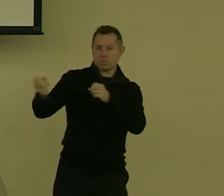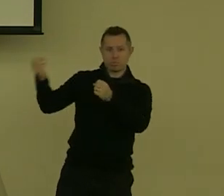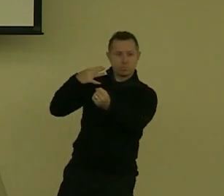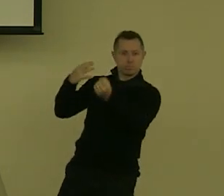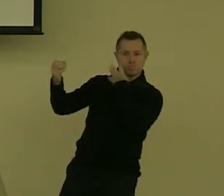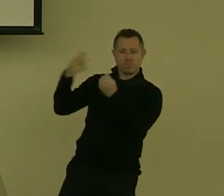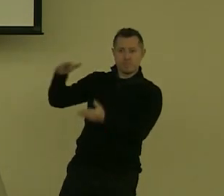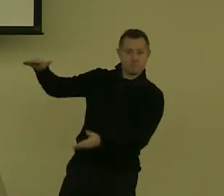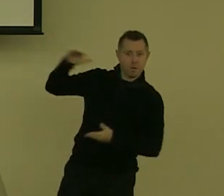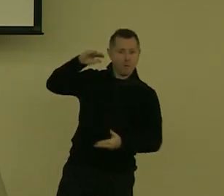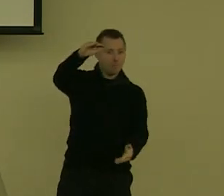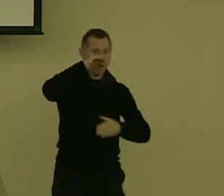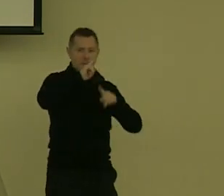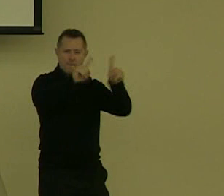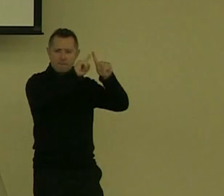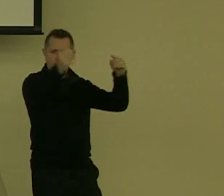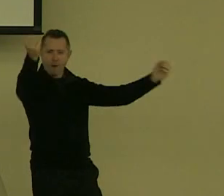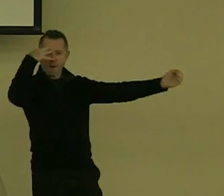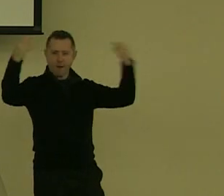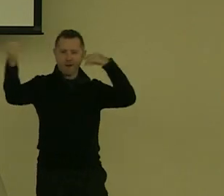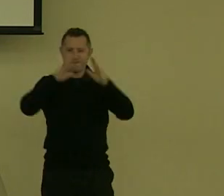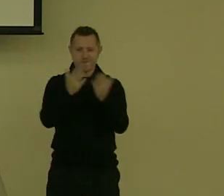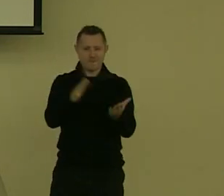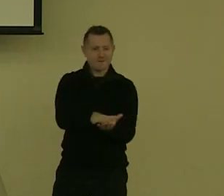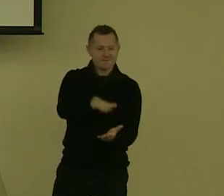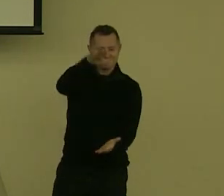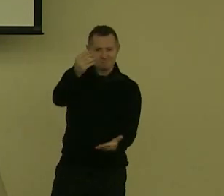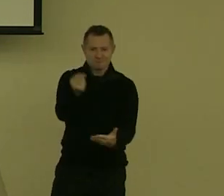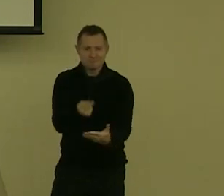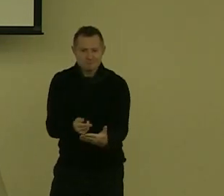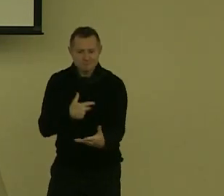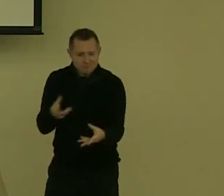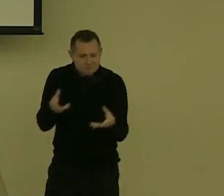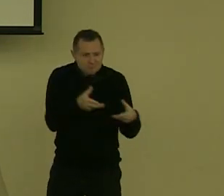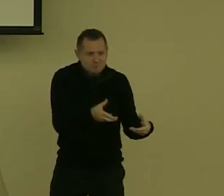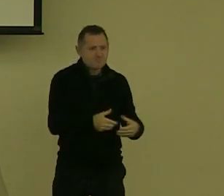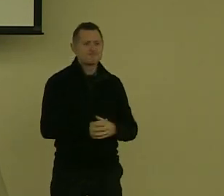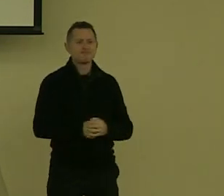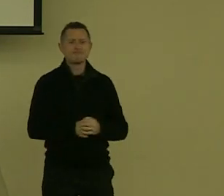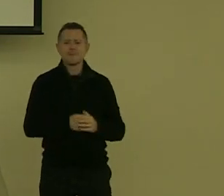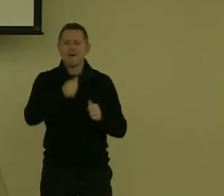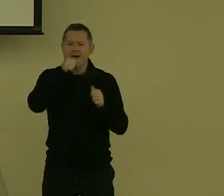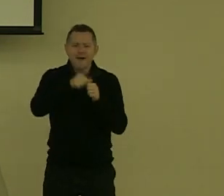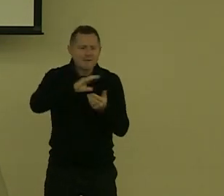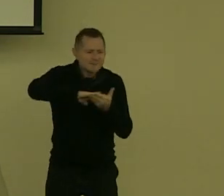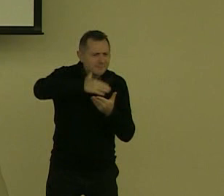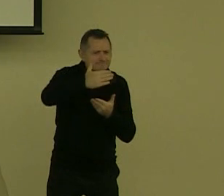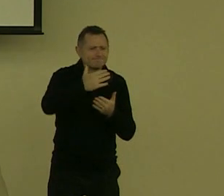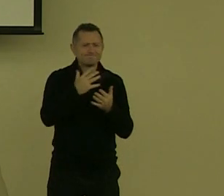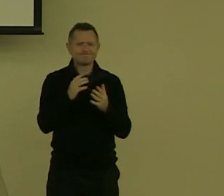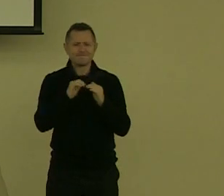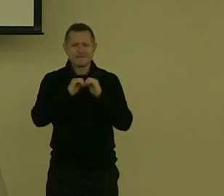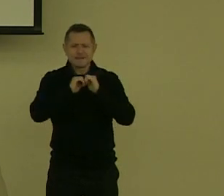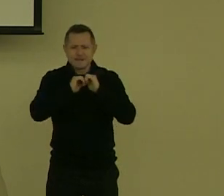include roughly 50,000 letters from everyone Dennis Kitchen ever corresponded with as